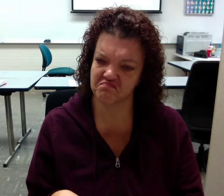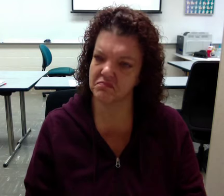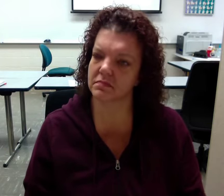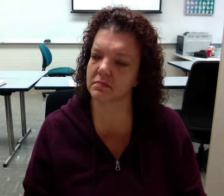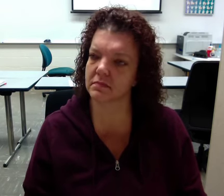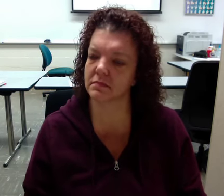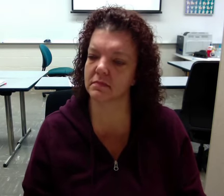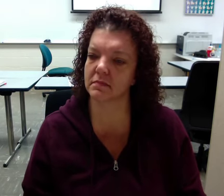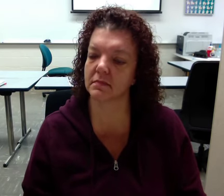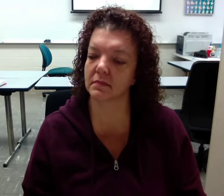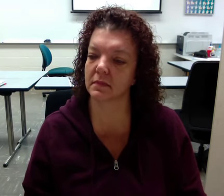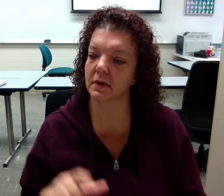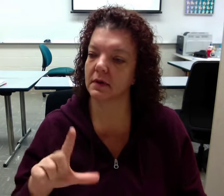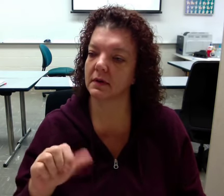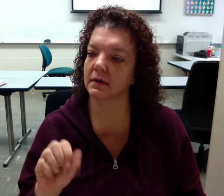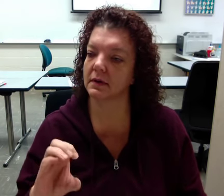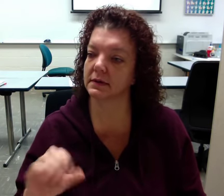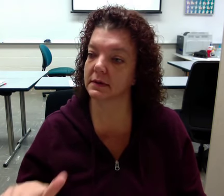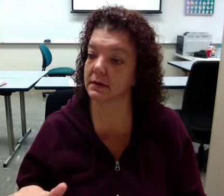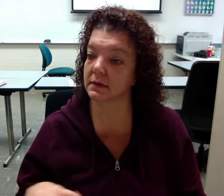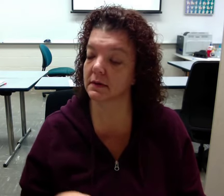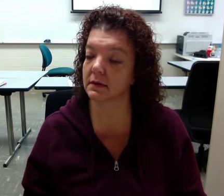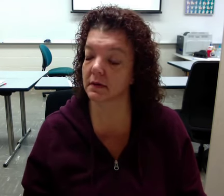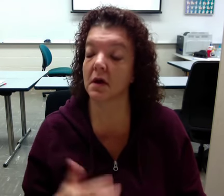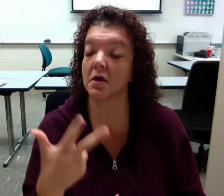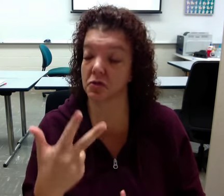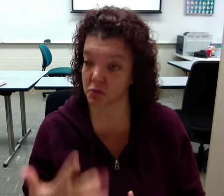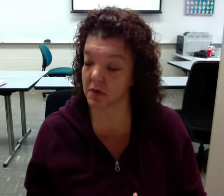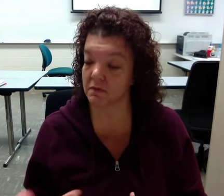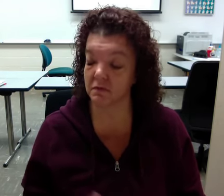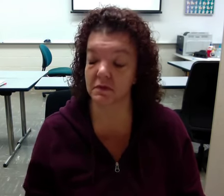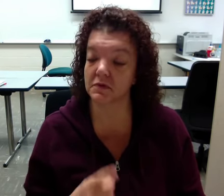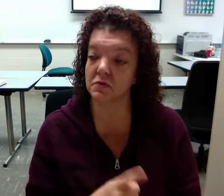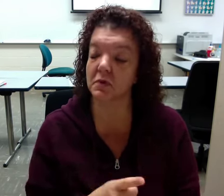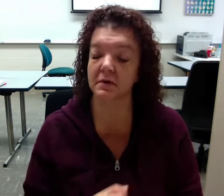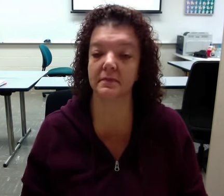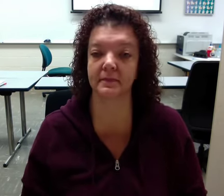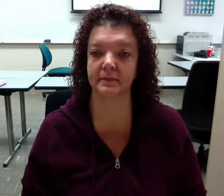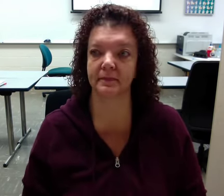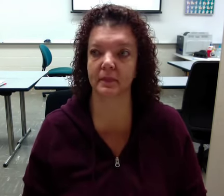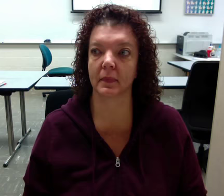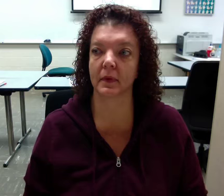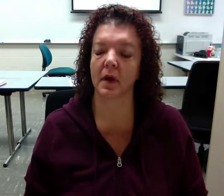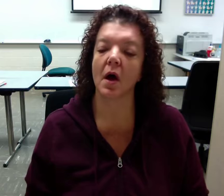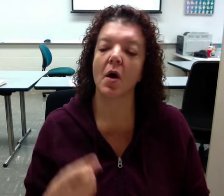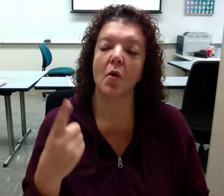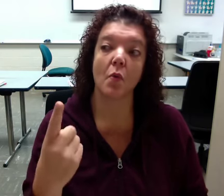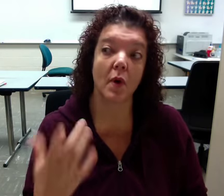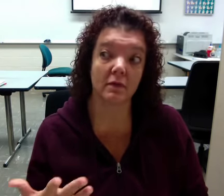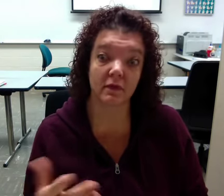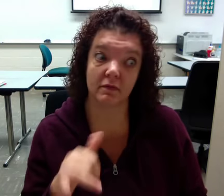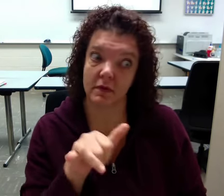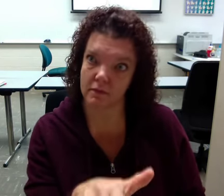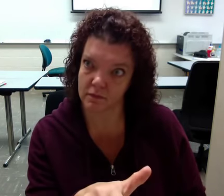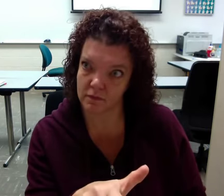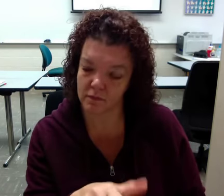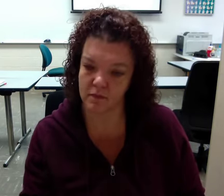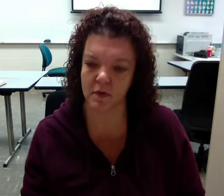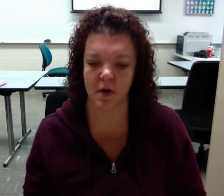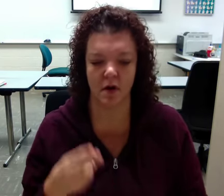Let's see. 3/5. Good. And out of those 3/5, 1/5 were what we call loyalists.